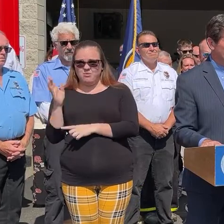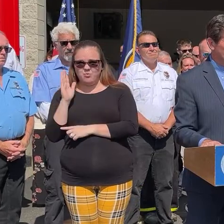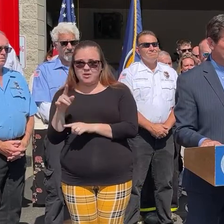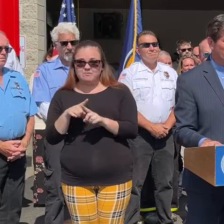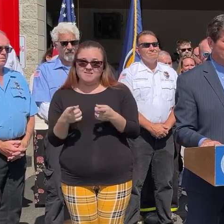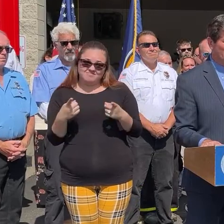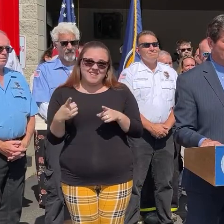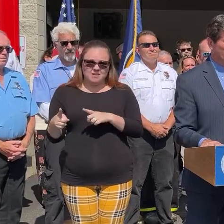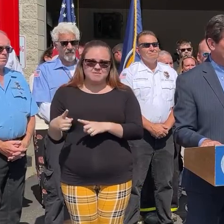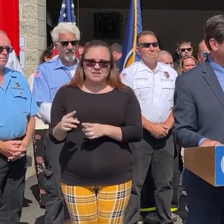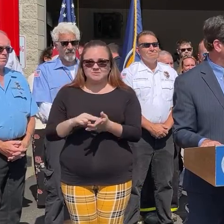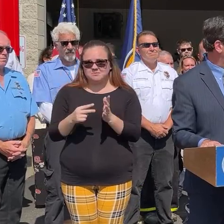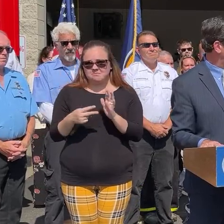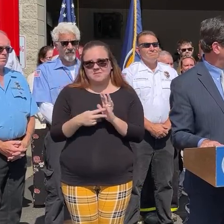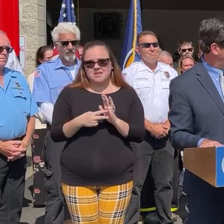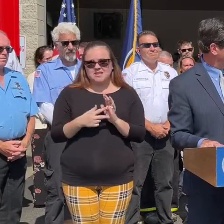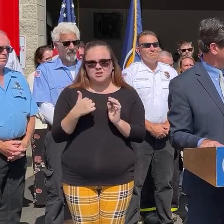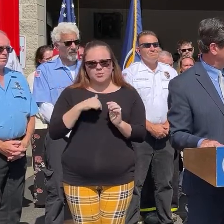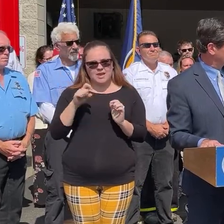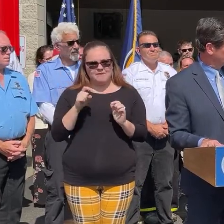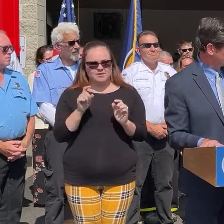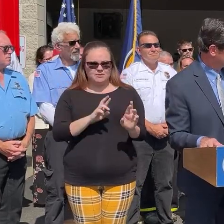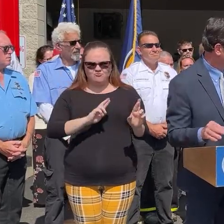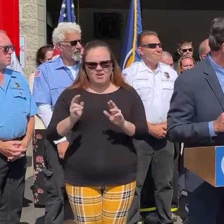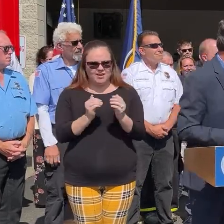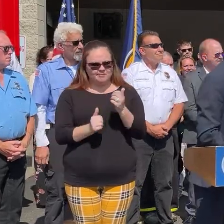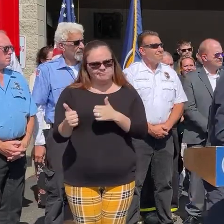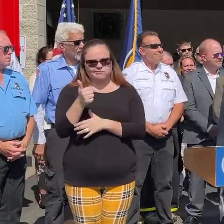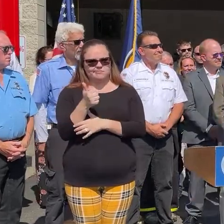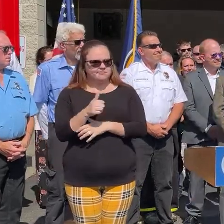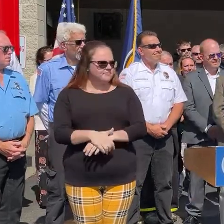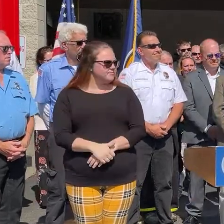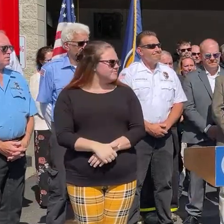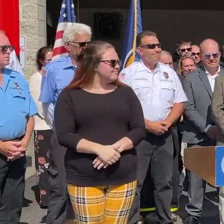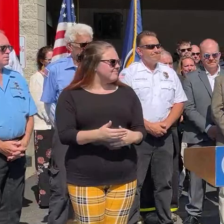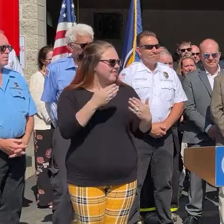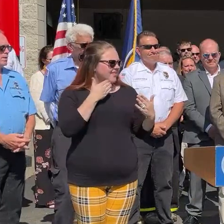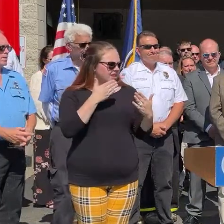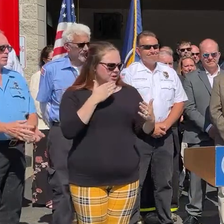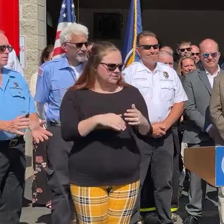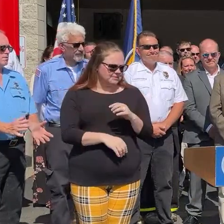and it just means we have to act a step higher. So, Commissioner? Thank you.